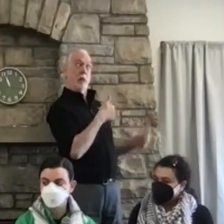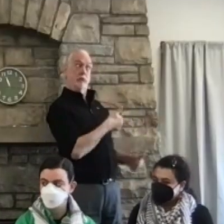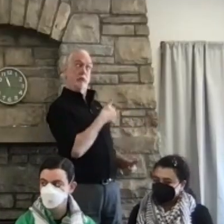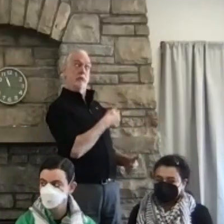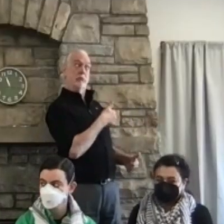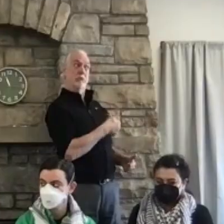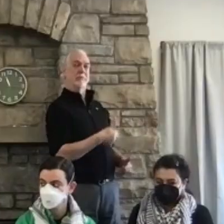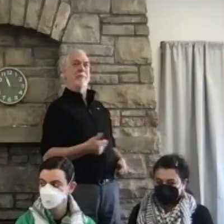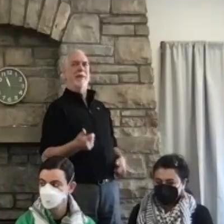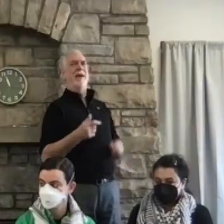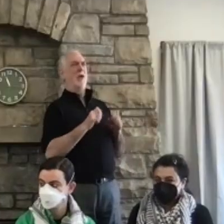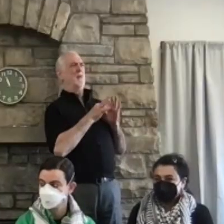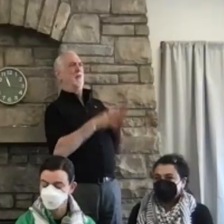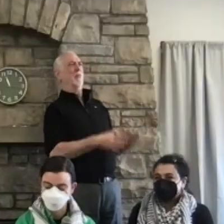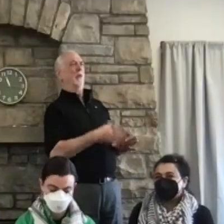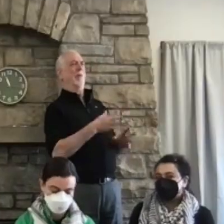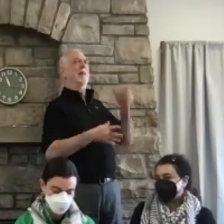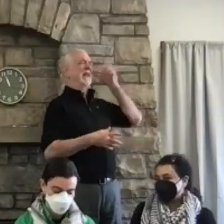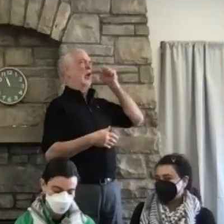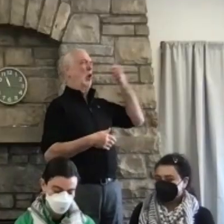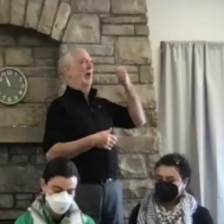we have Alan above me, which is wonderful.